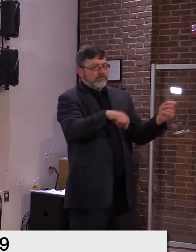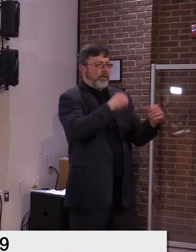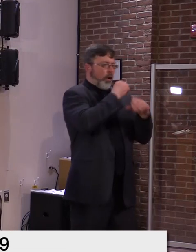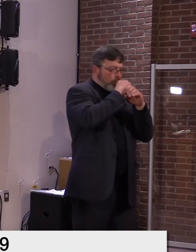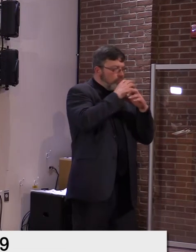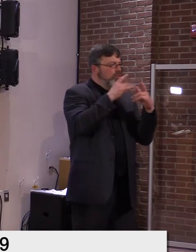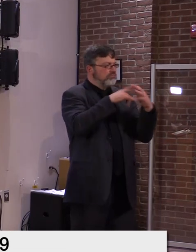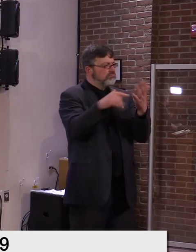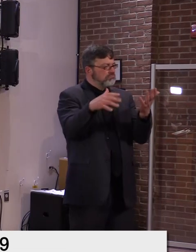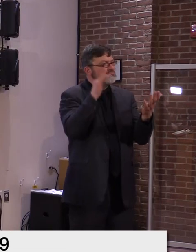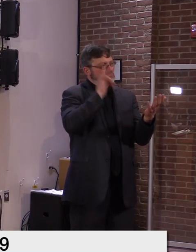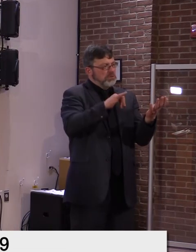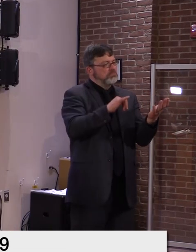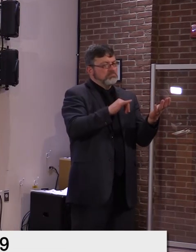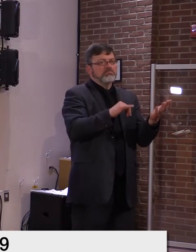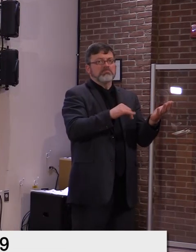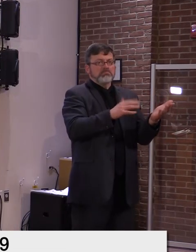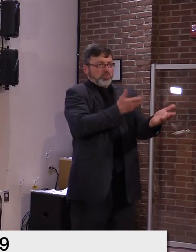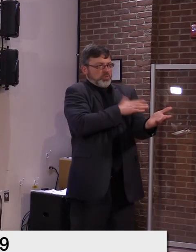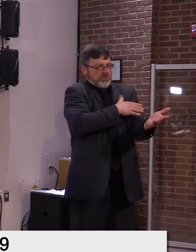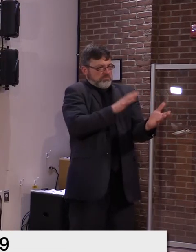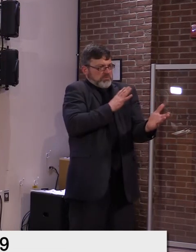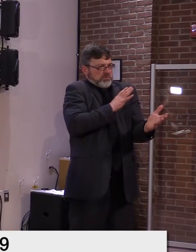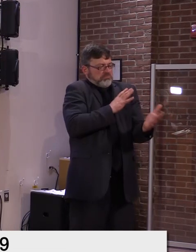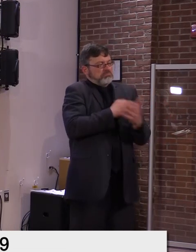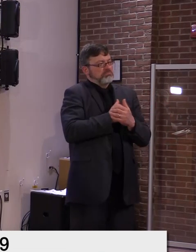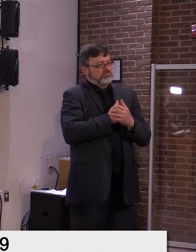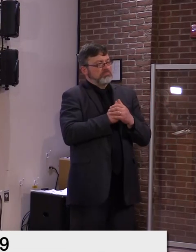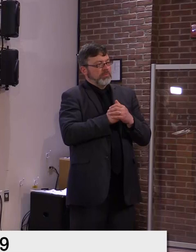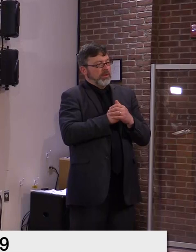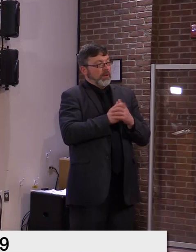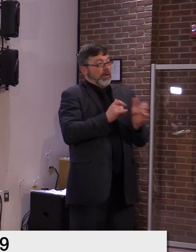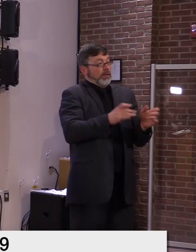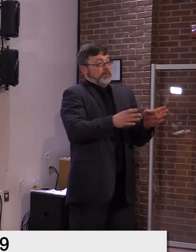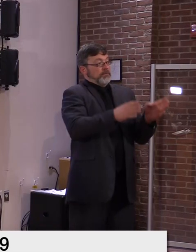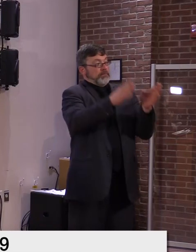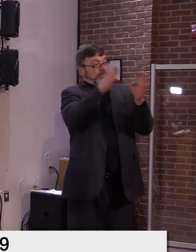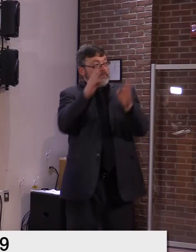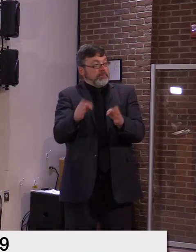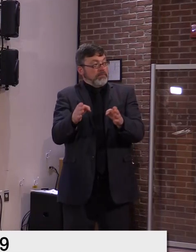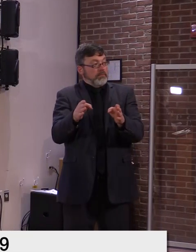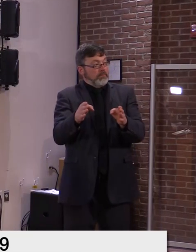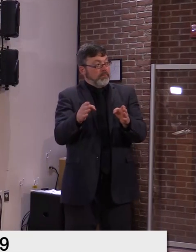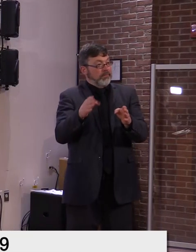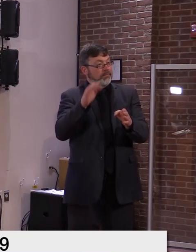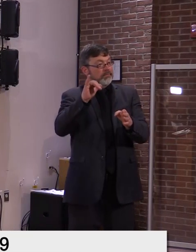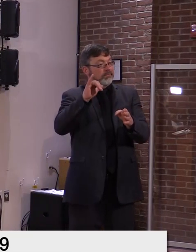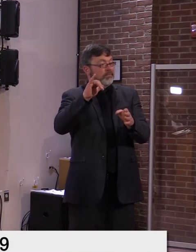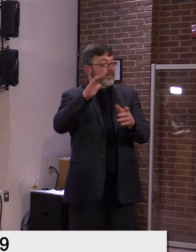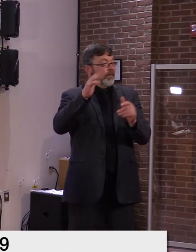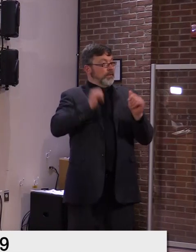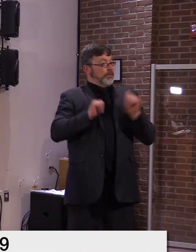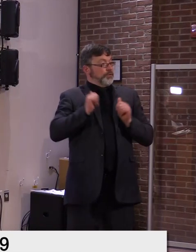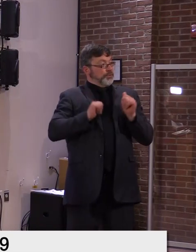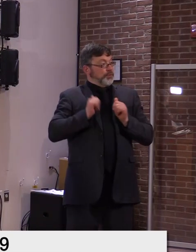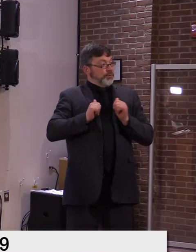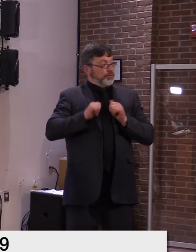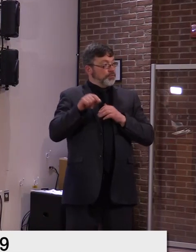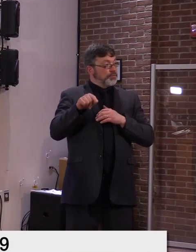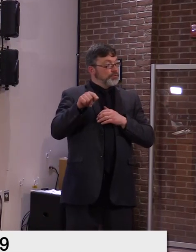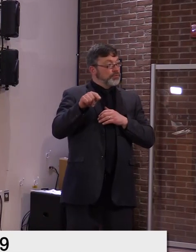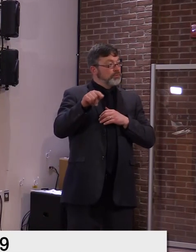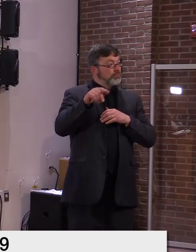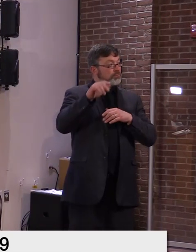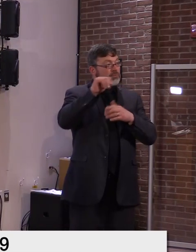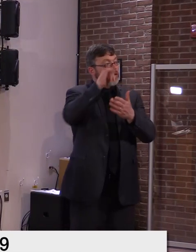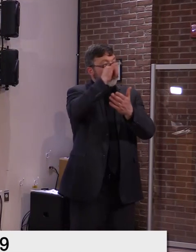A lot of the classroom art activities will be able to follow this current guidance that came out this week. So